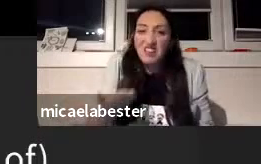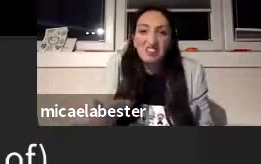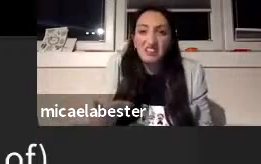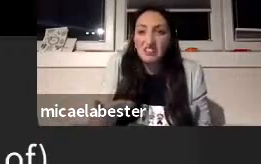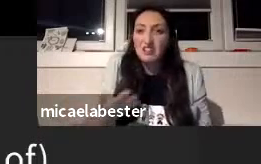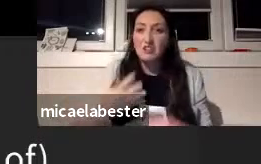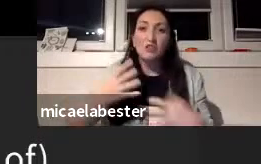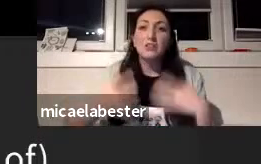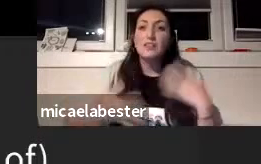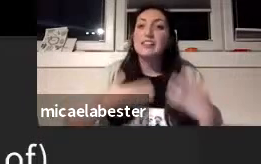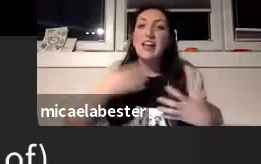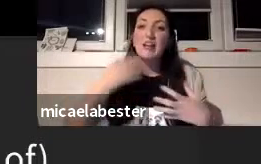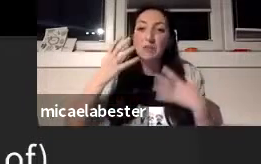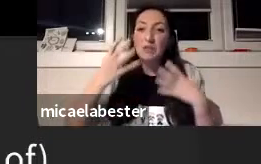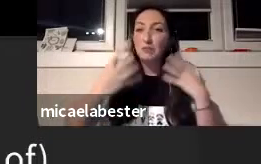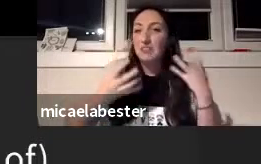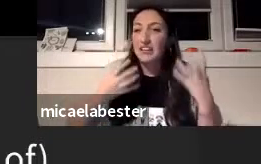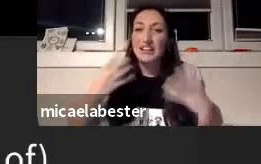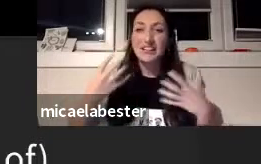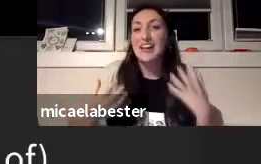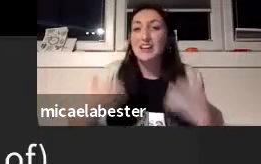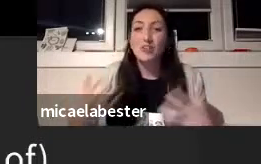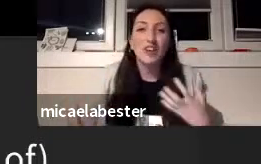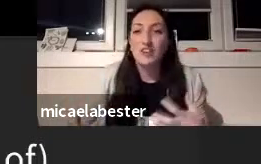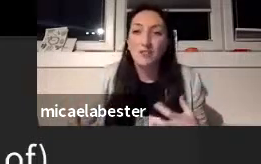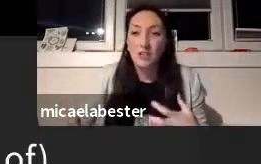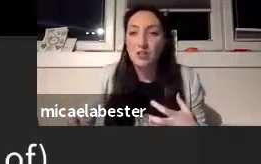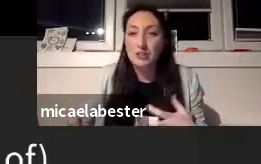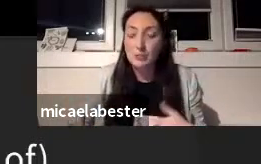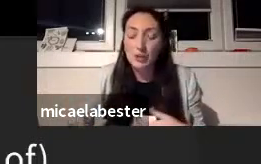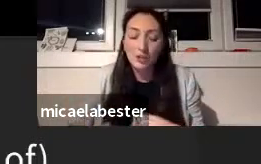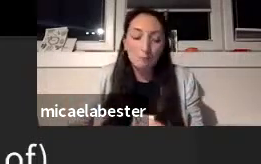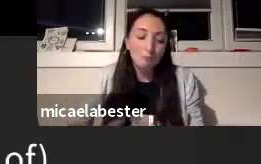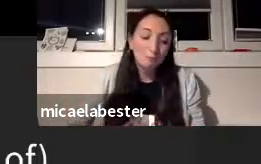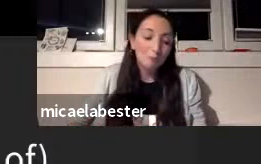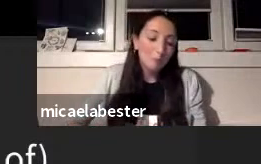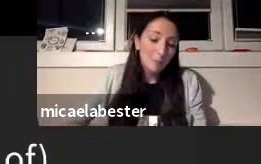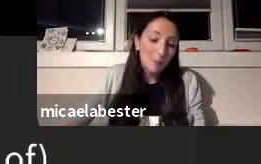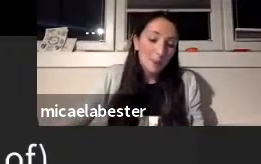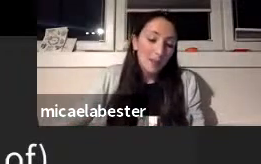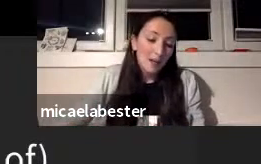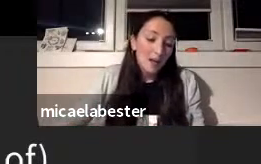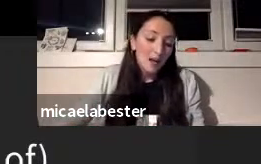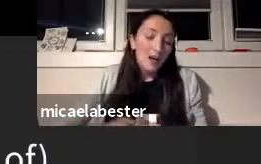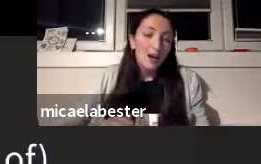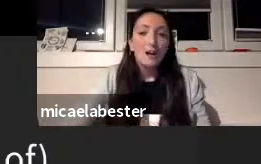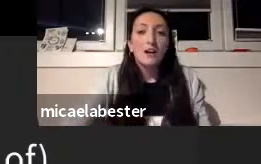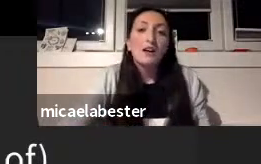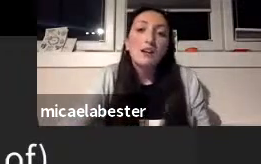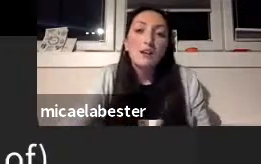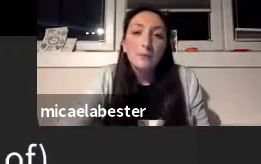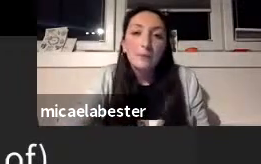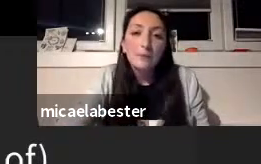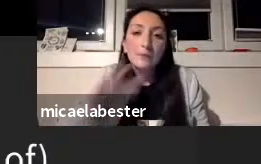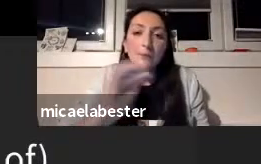like this. So it's the same, but with like an exaggerated facial expression.